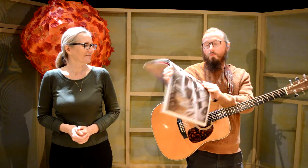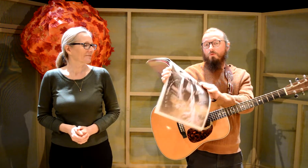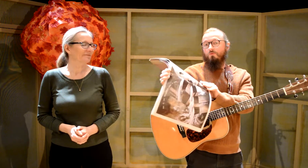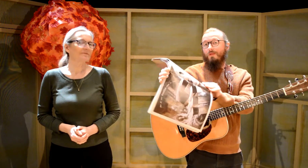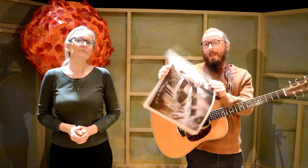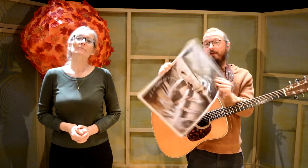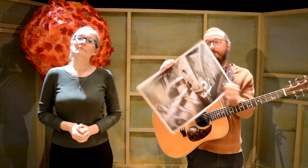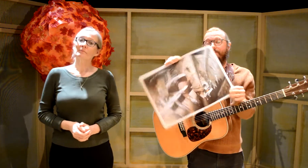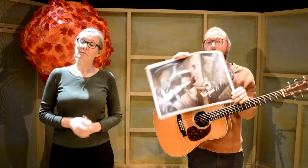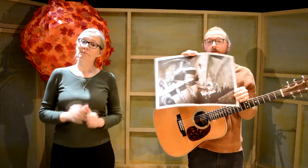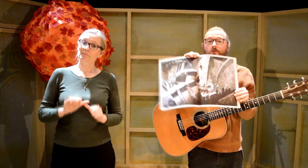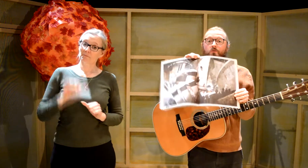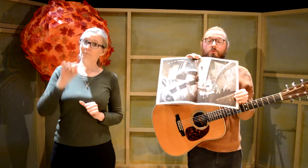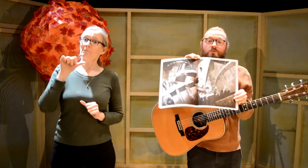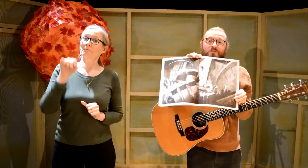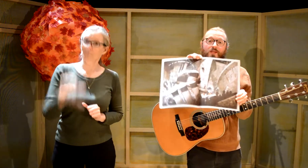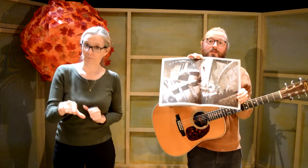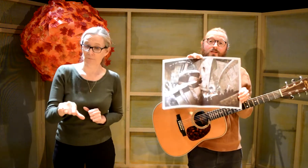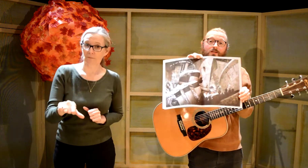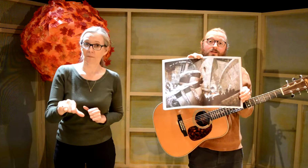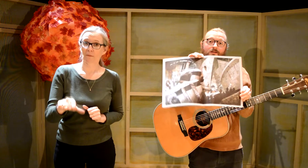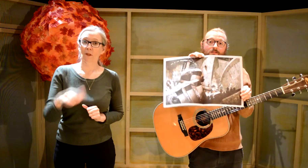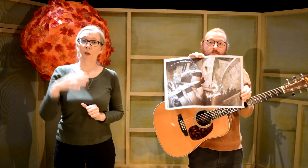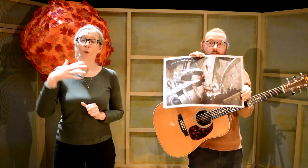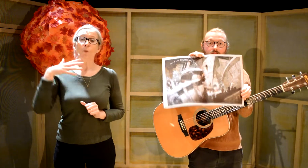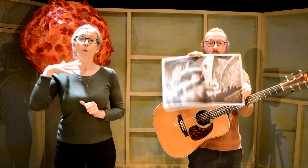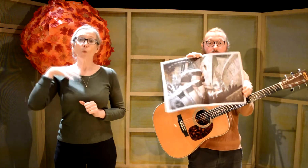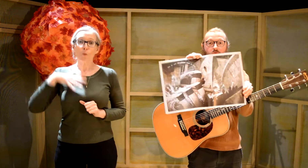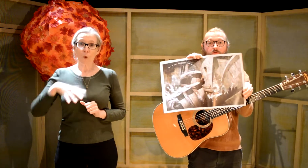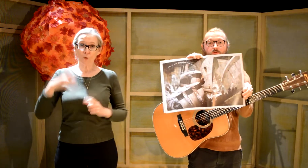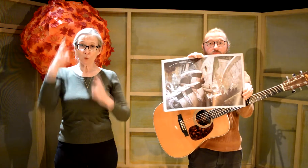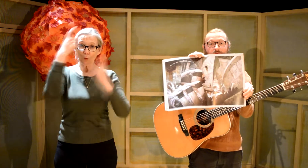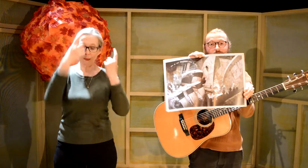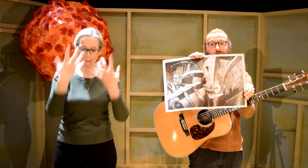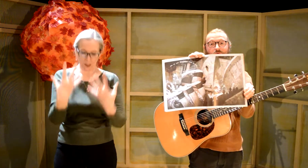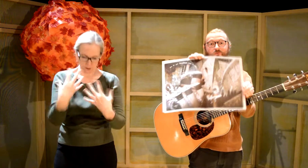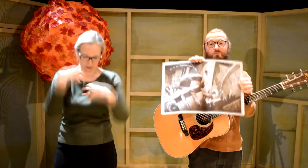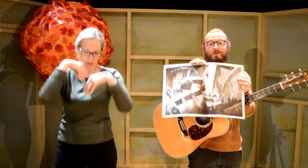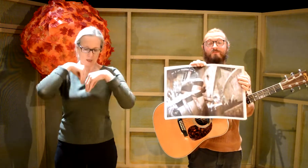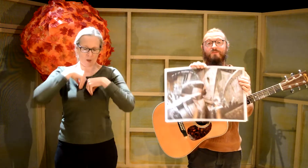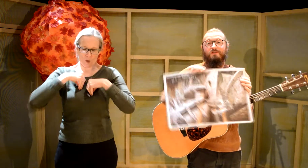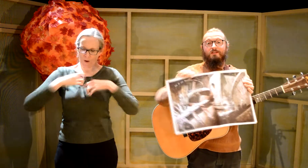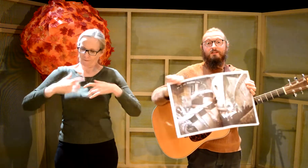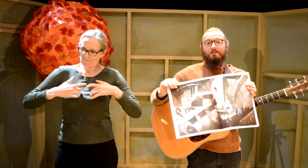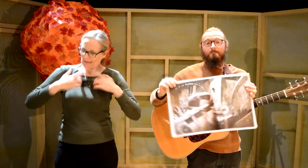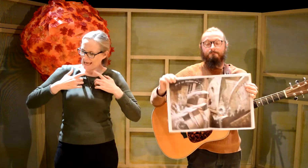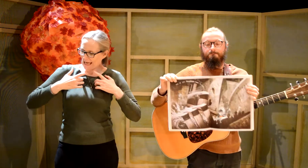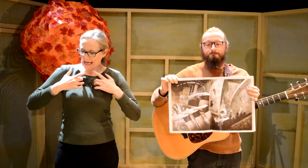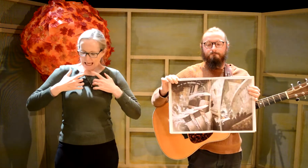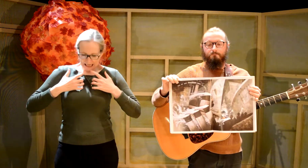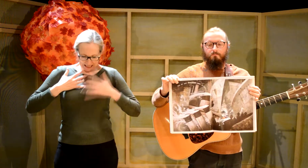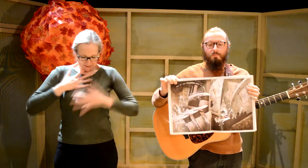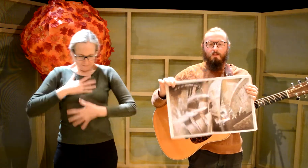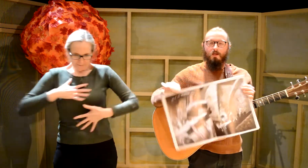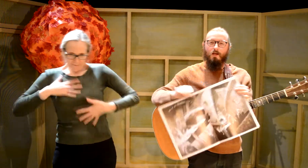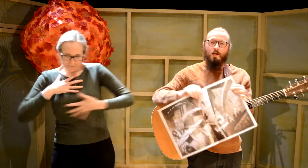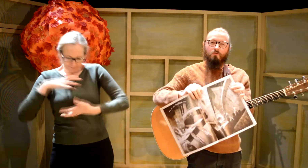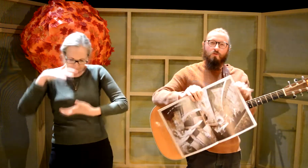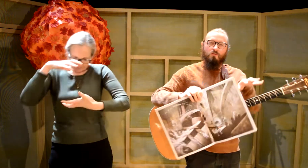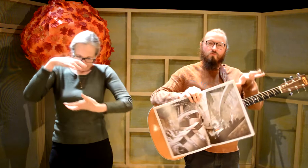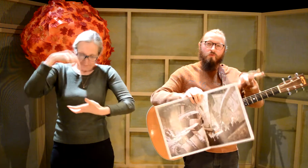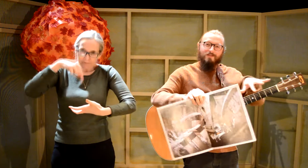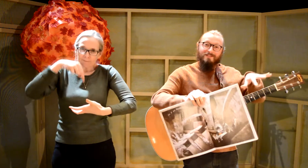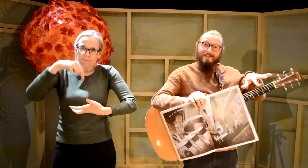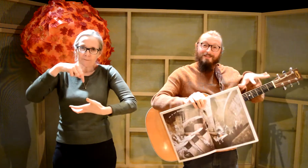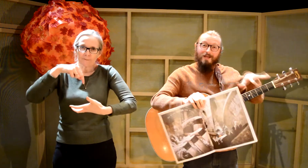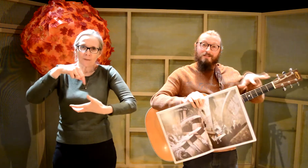What we want to do next is we want to take that mood or that feeling and try